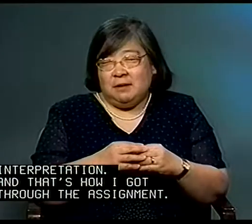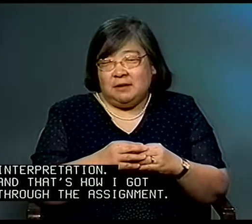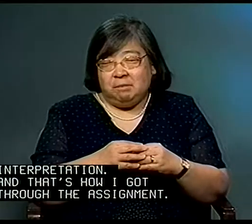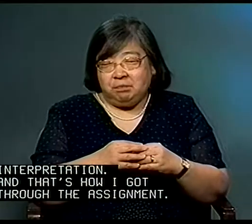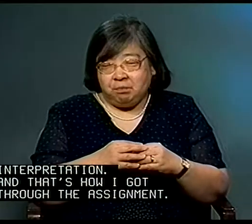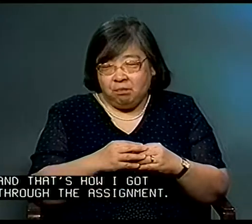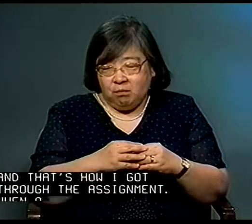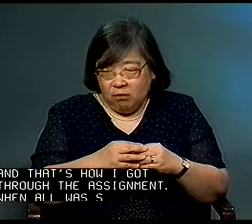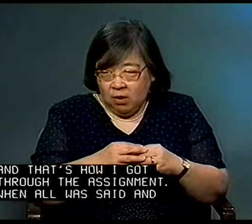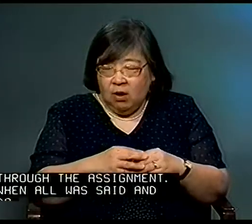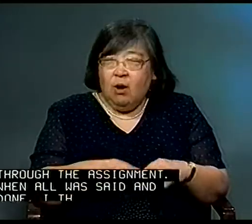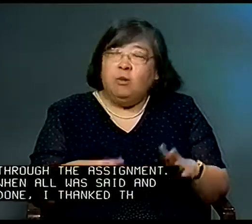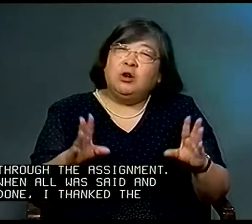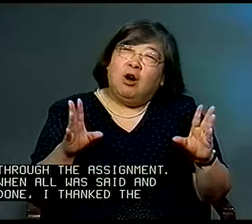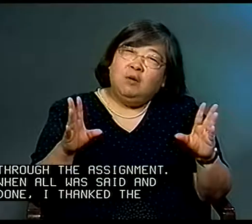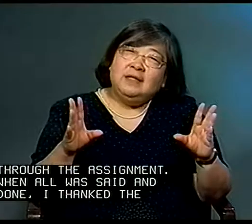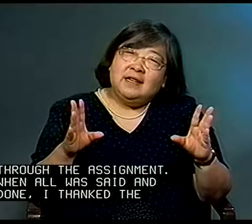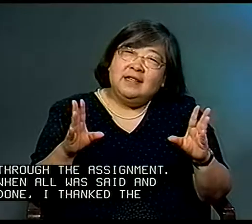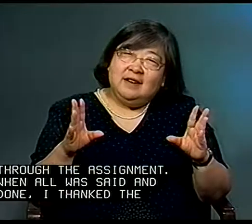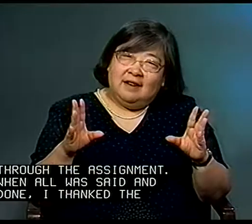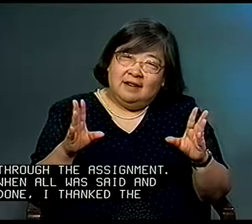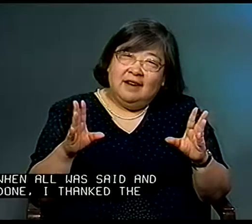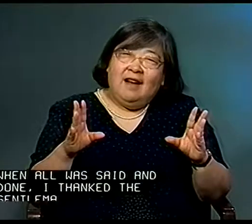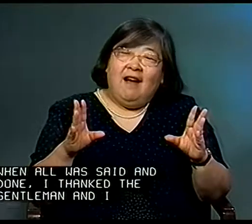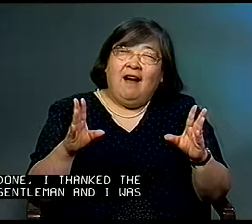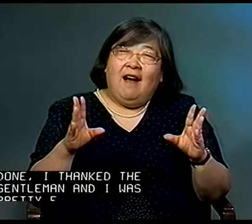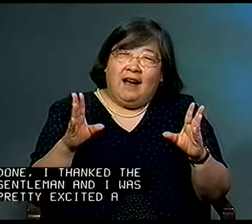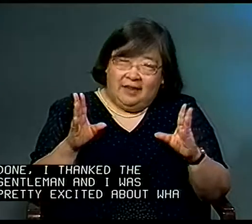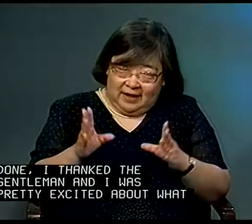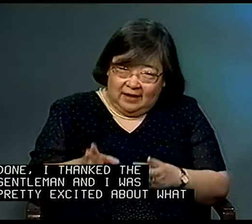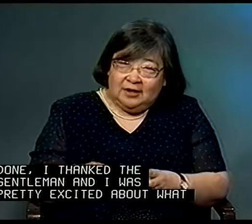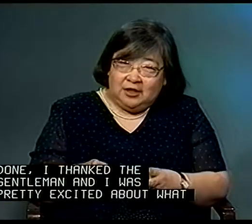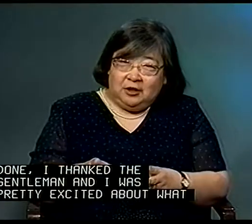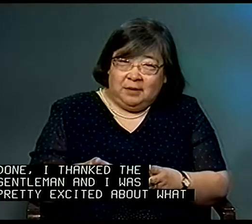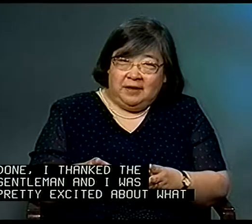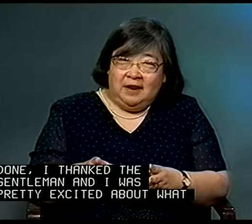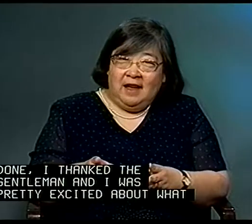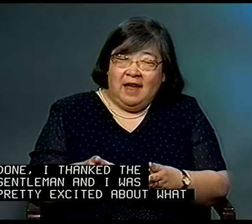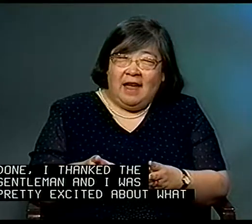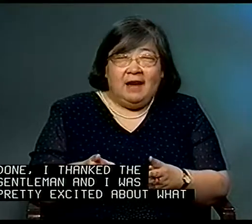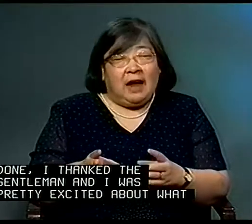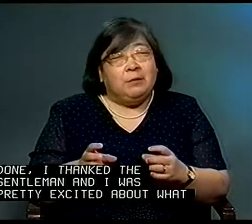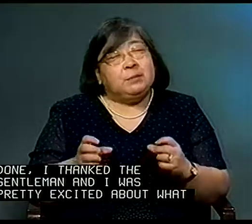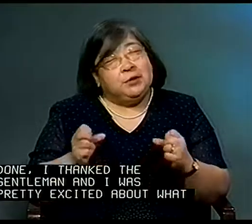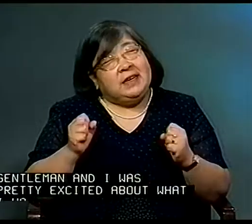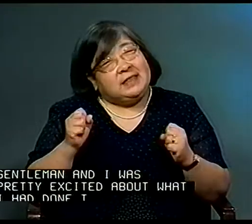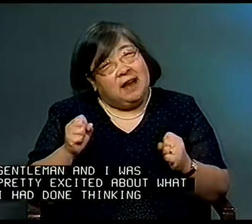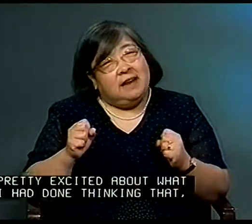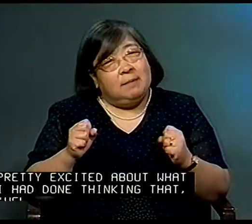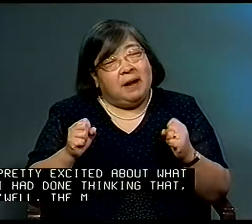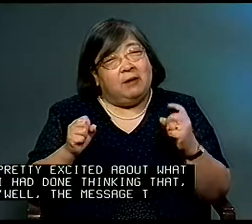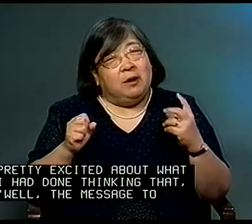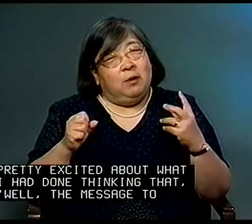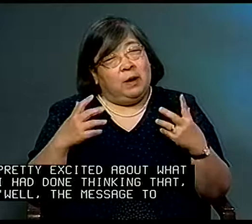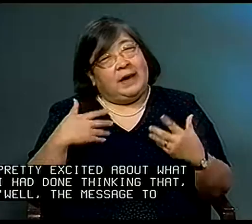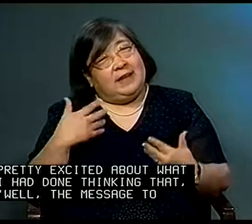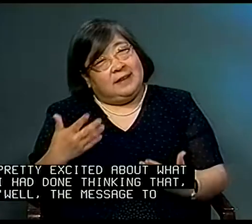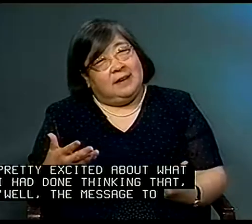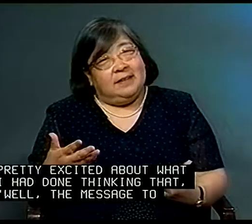assignment. When all was said and done, I thanked the gentleman, and I was pretty excited about what I had done,